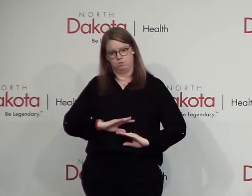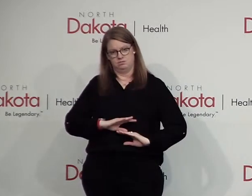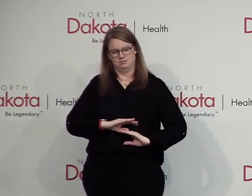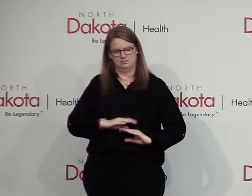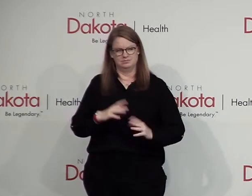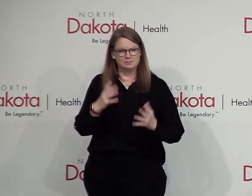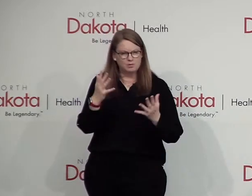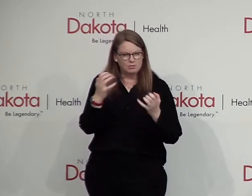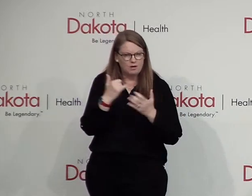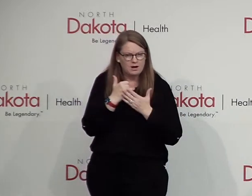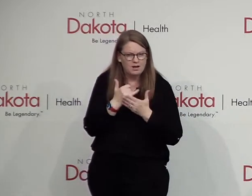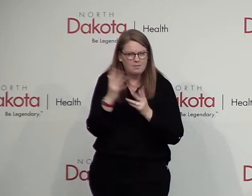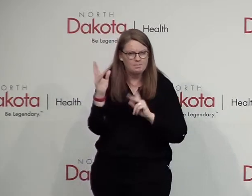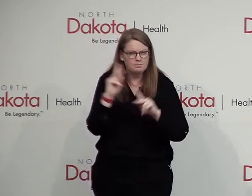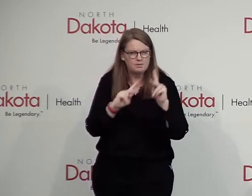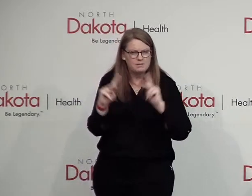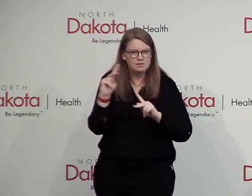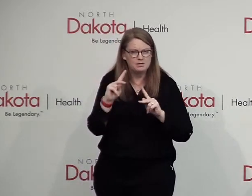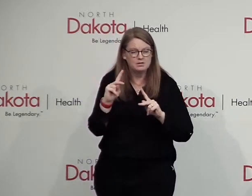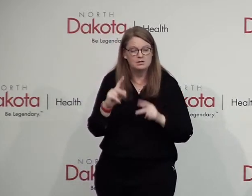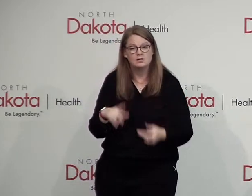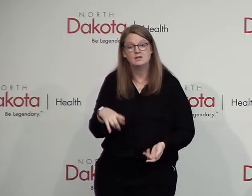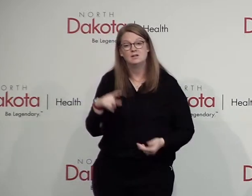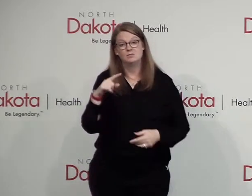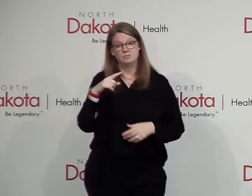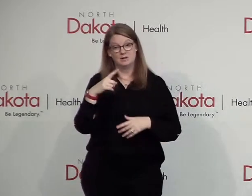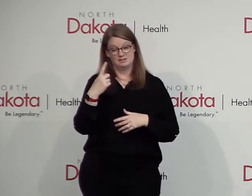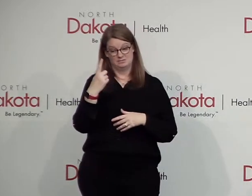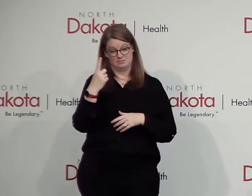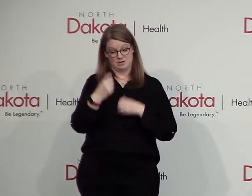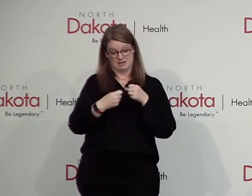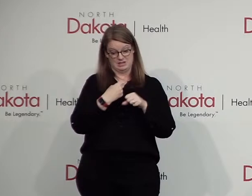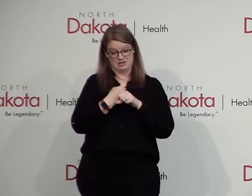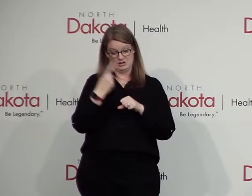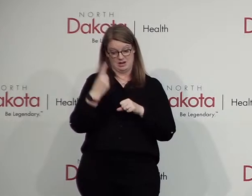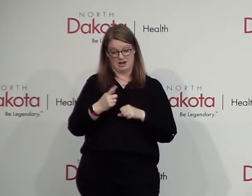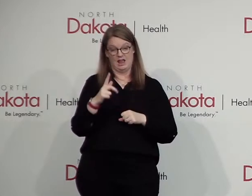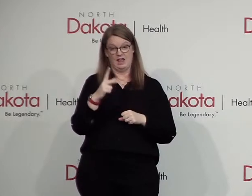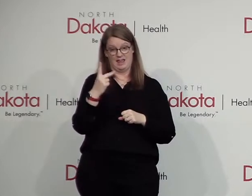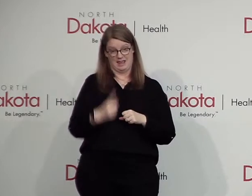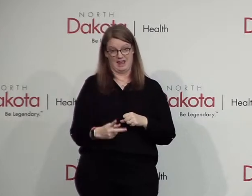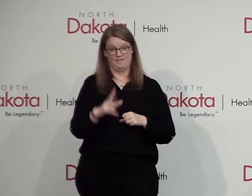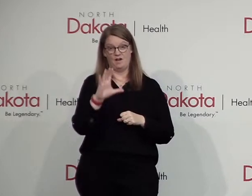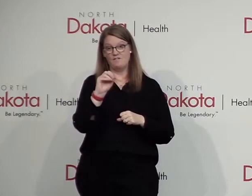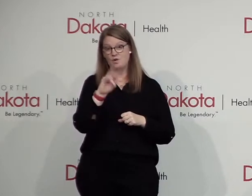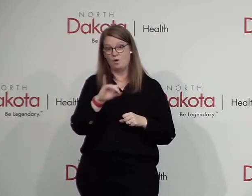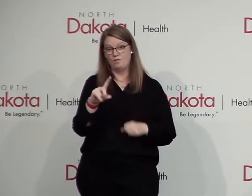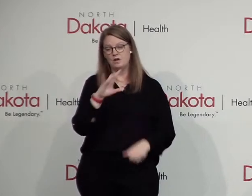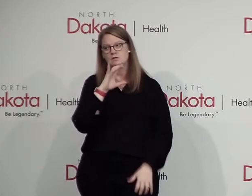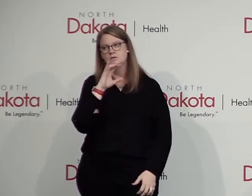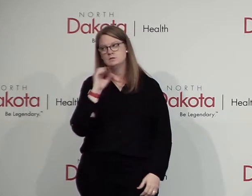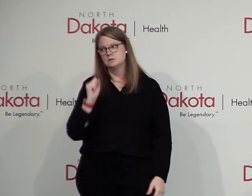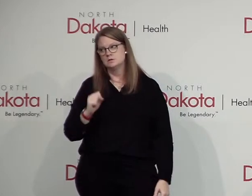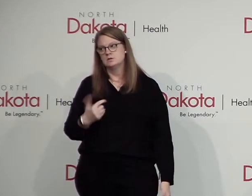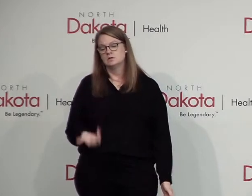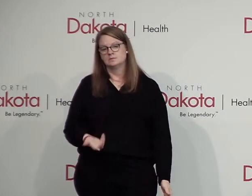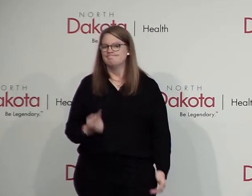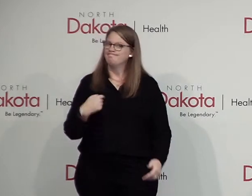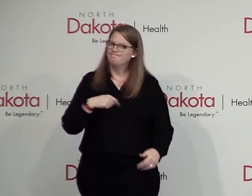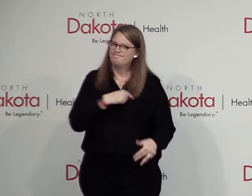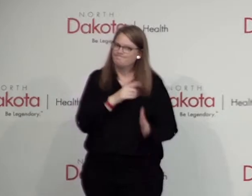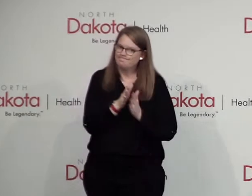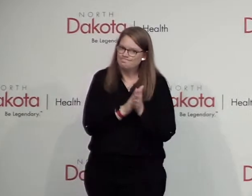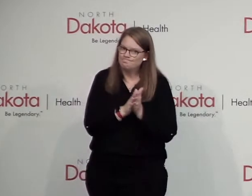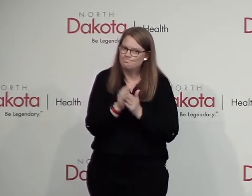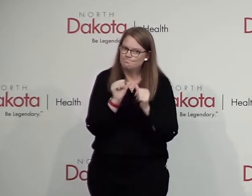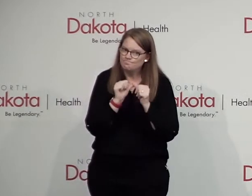state, but it is very tiring after this year and a half of COVID, but it doesn't stop us from trying to continue to do our job every